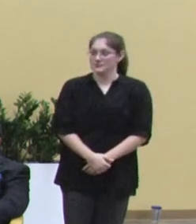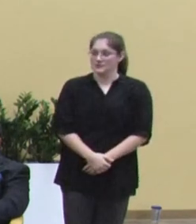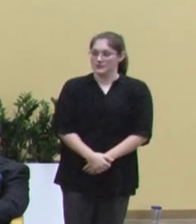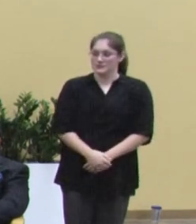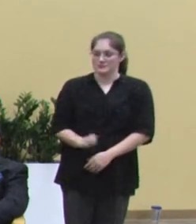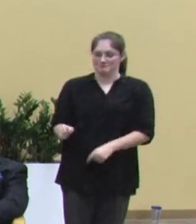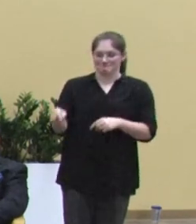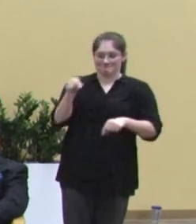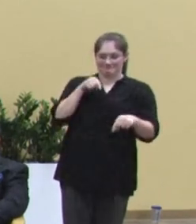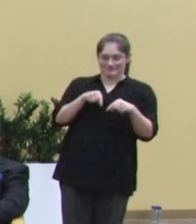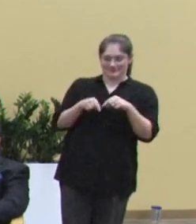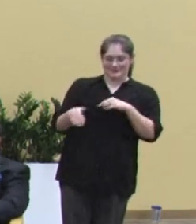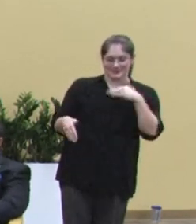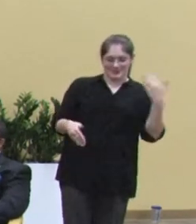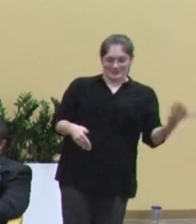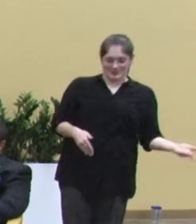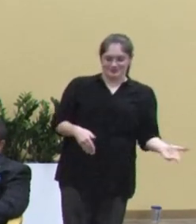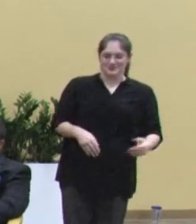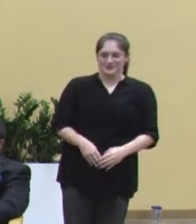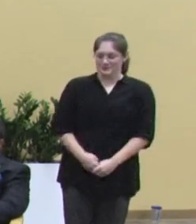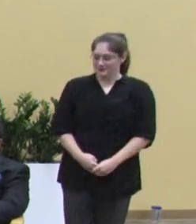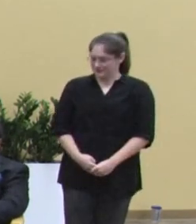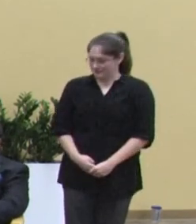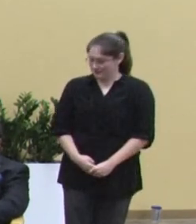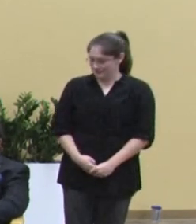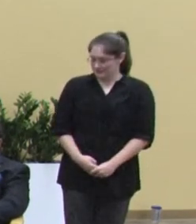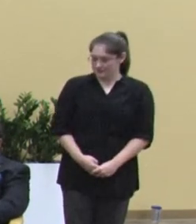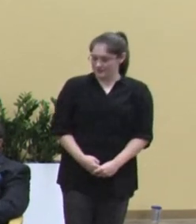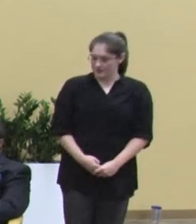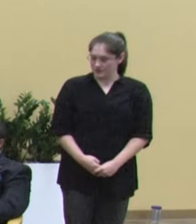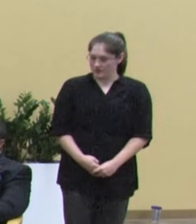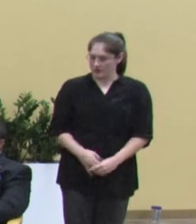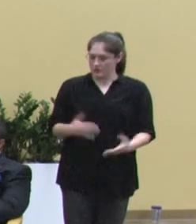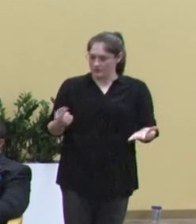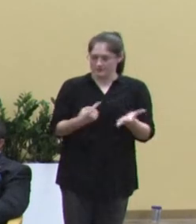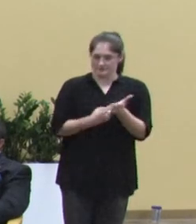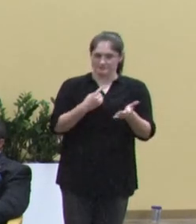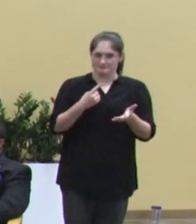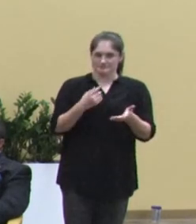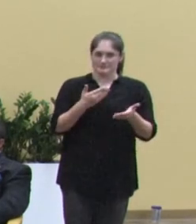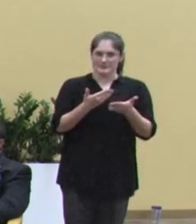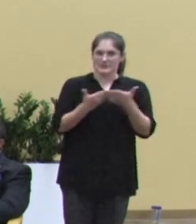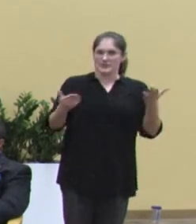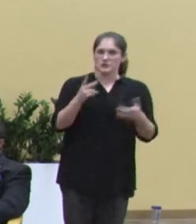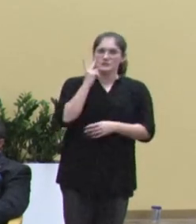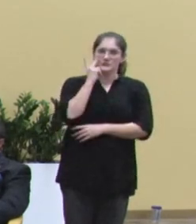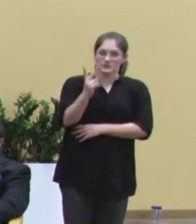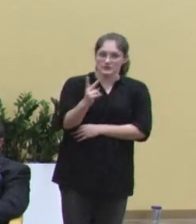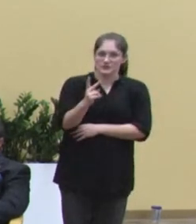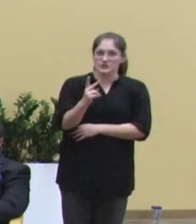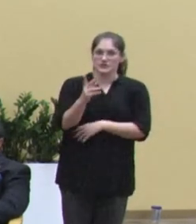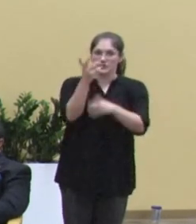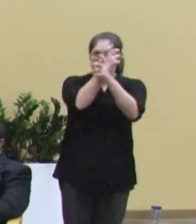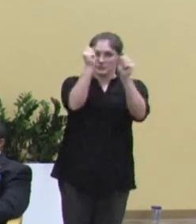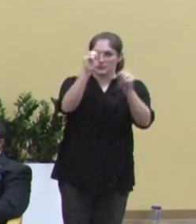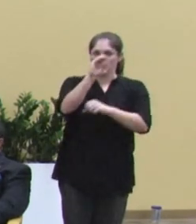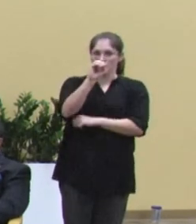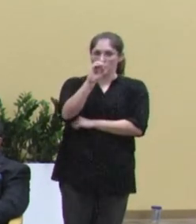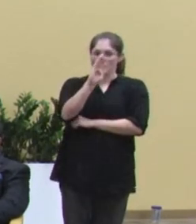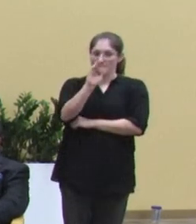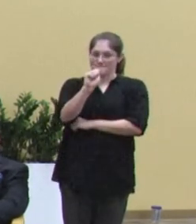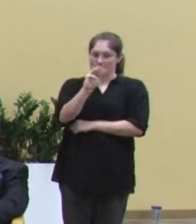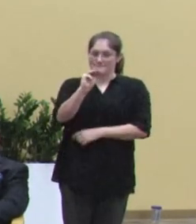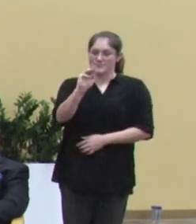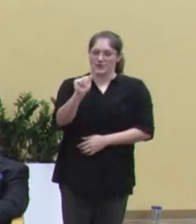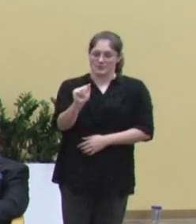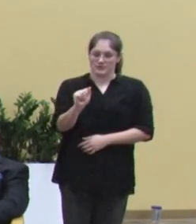the end to Joseph. What are some of the things that you've seen in the President Obama time that you